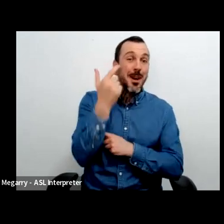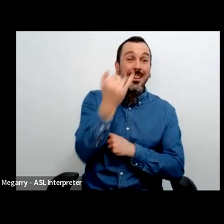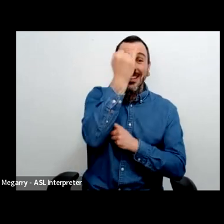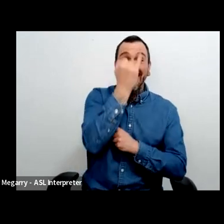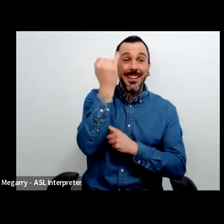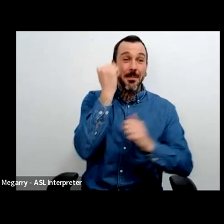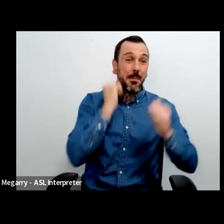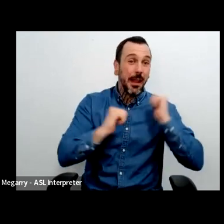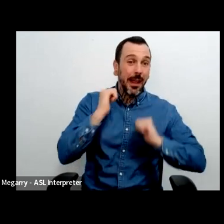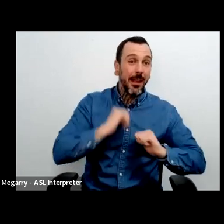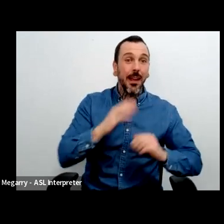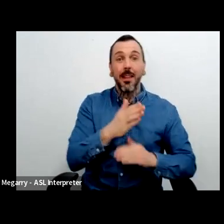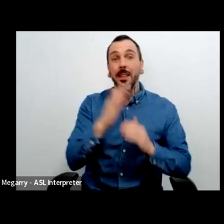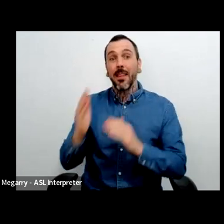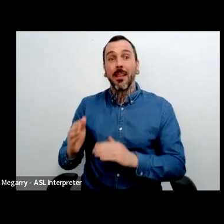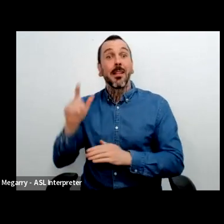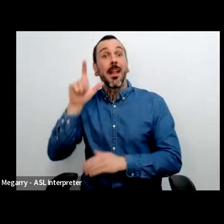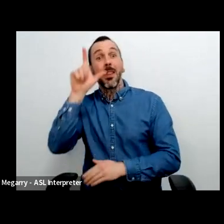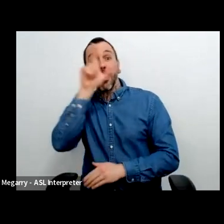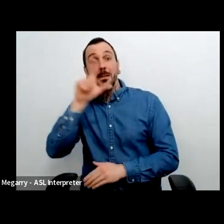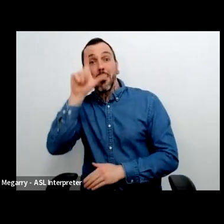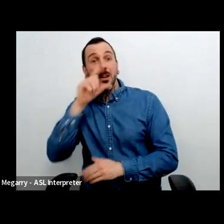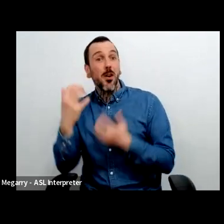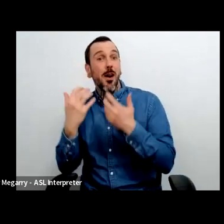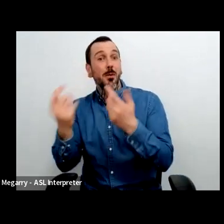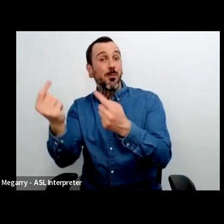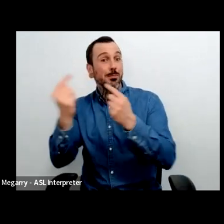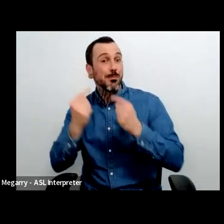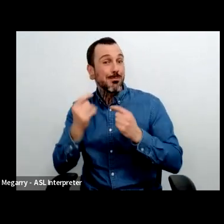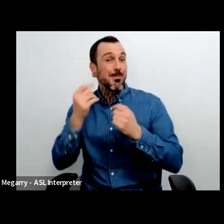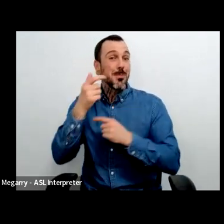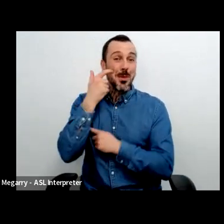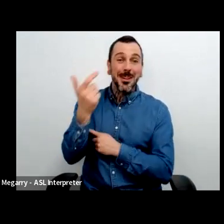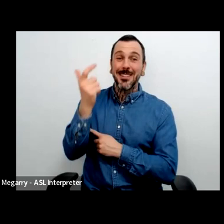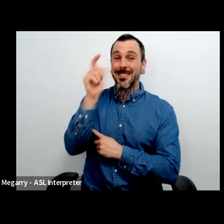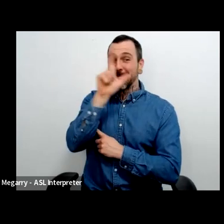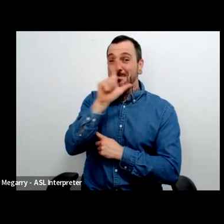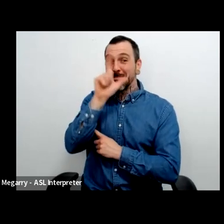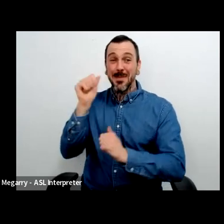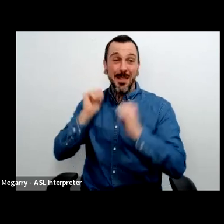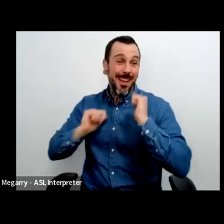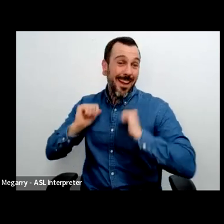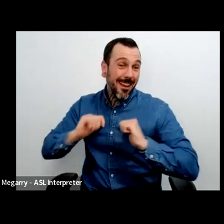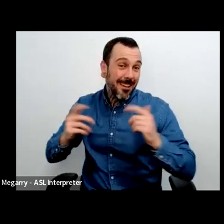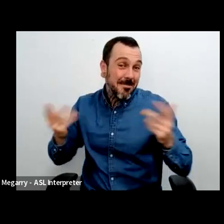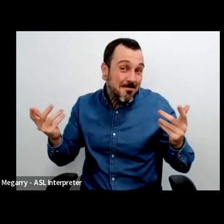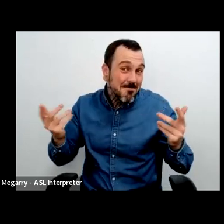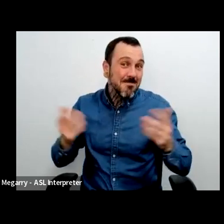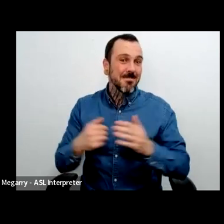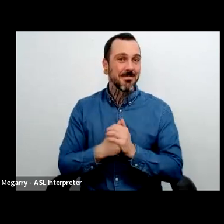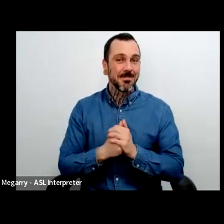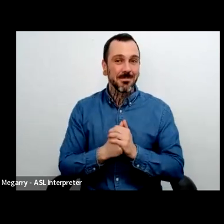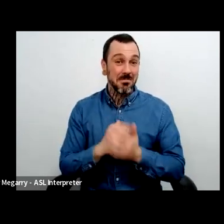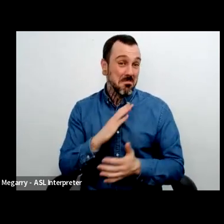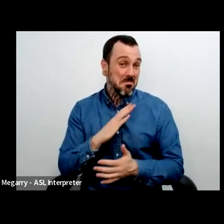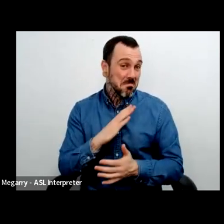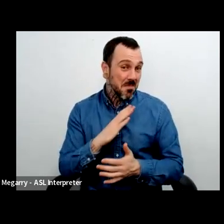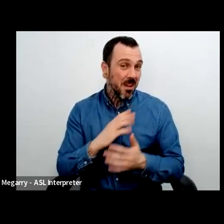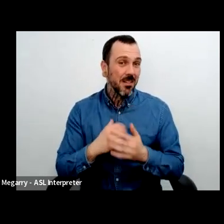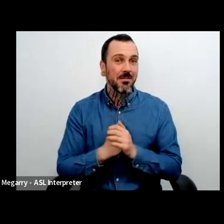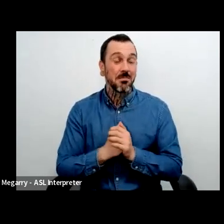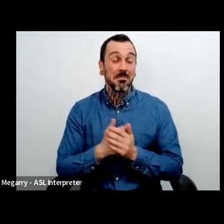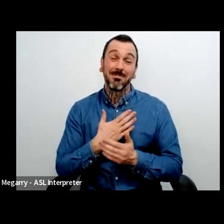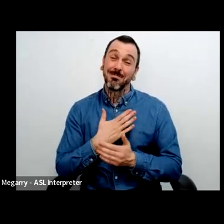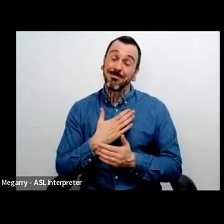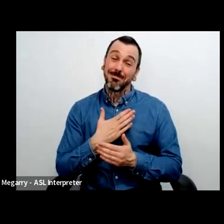Lebanese, it may start that way, but I'm hoping and I believe that the way forward is to say, we find the way to tell